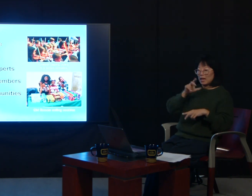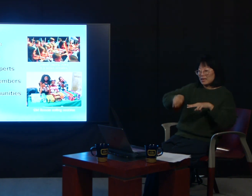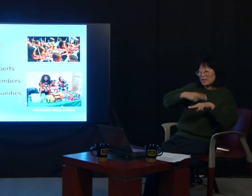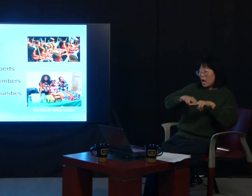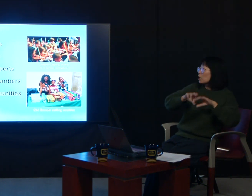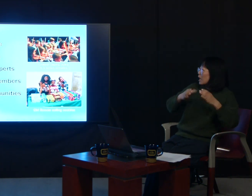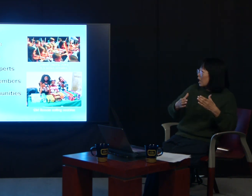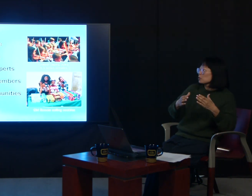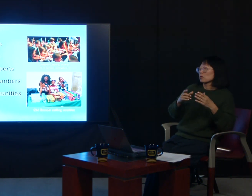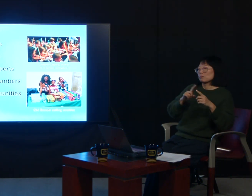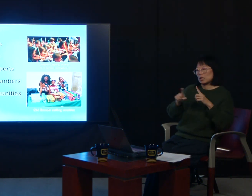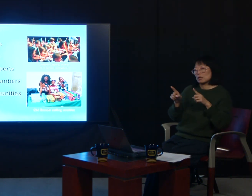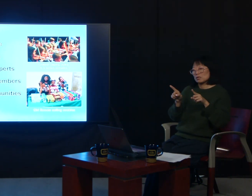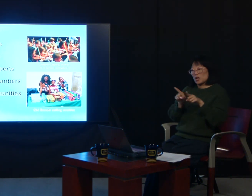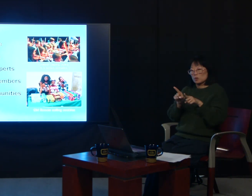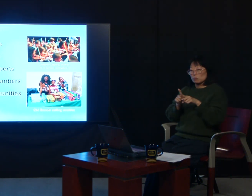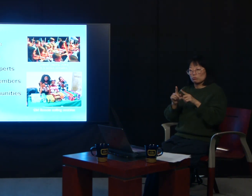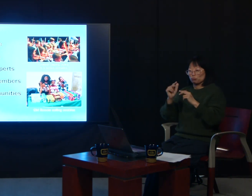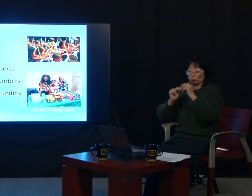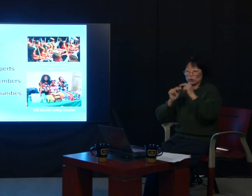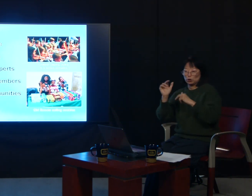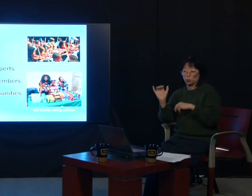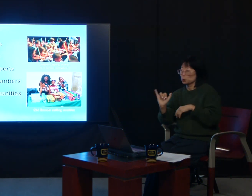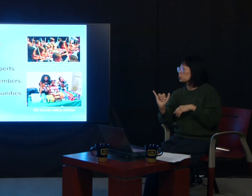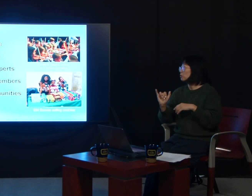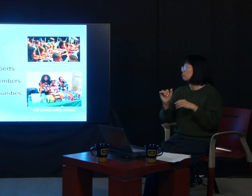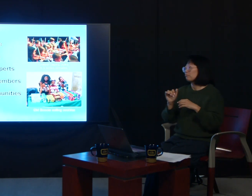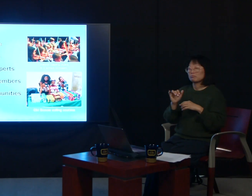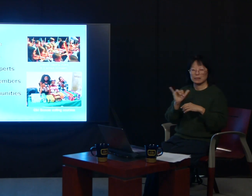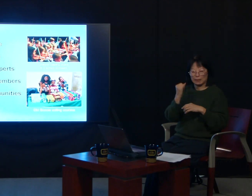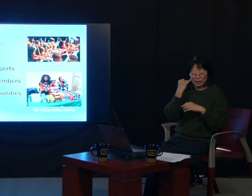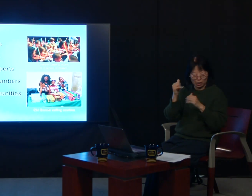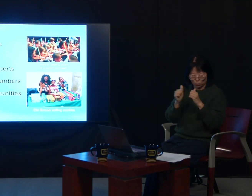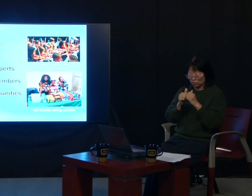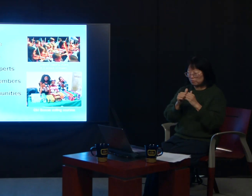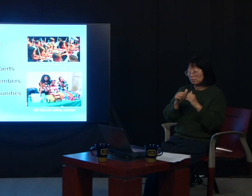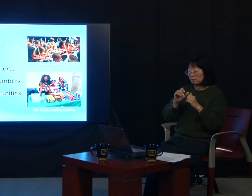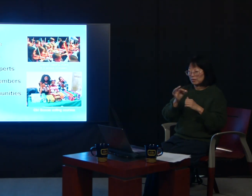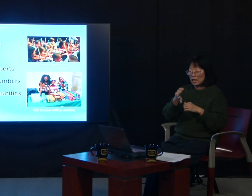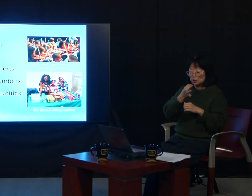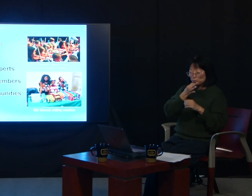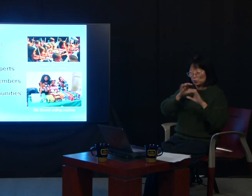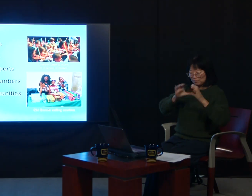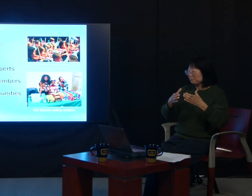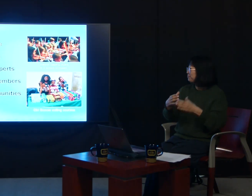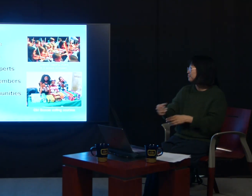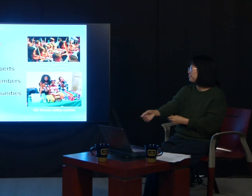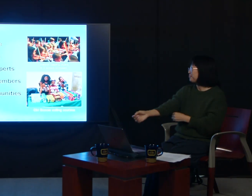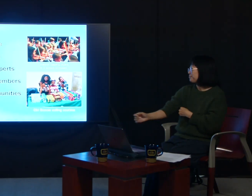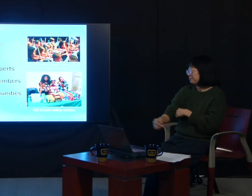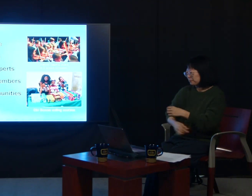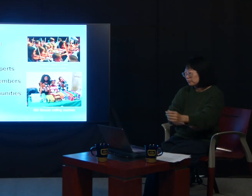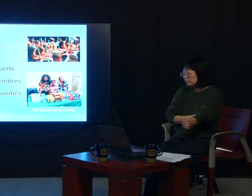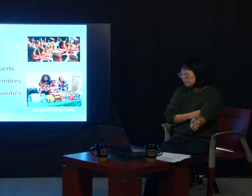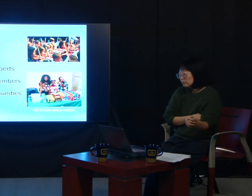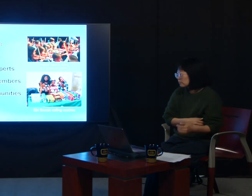natural category, but it is construction. Imagine the same as an expert category.